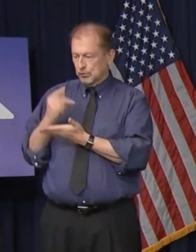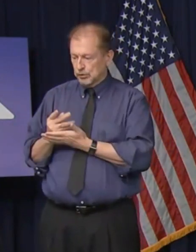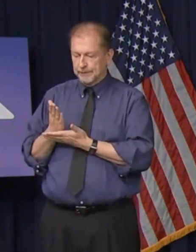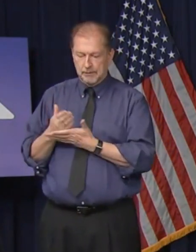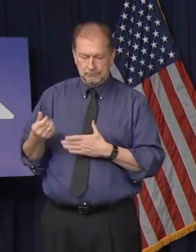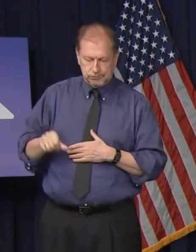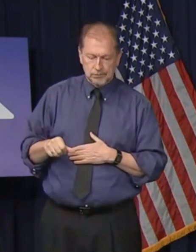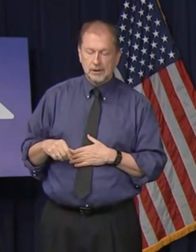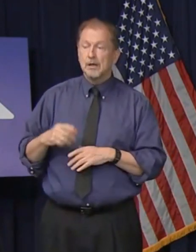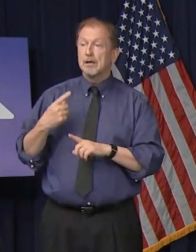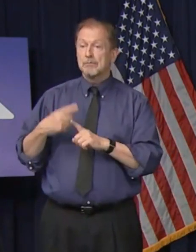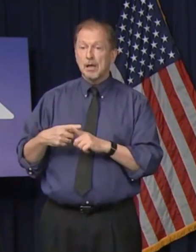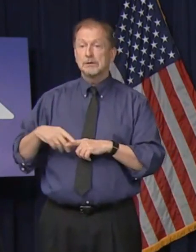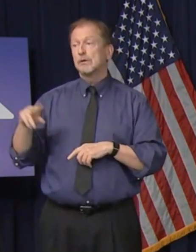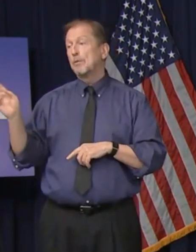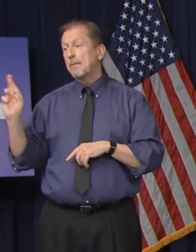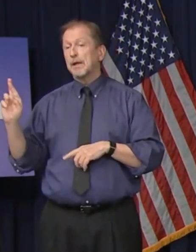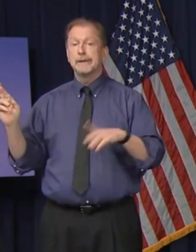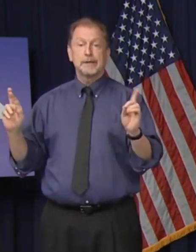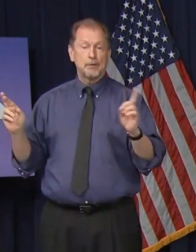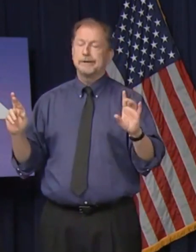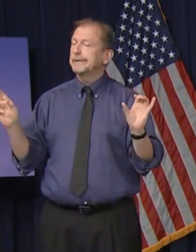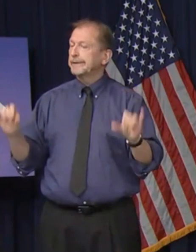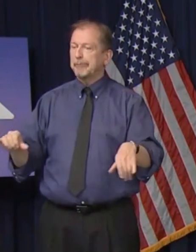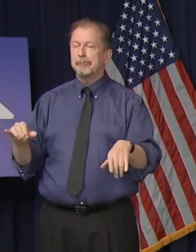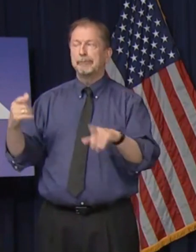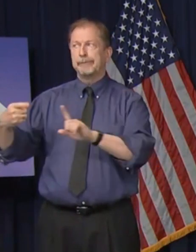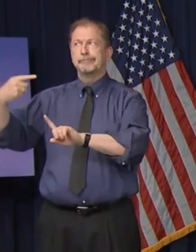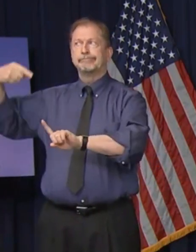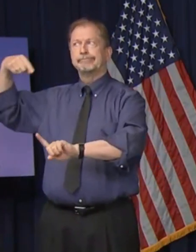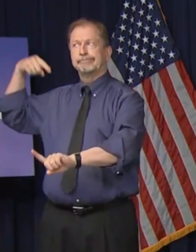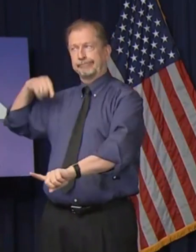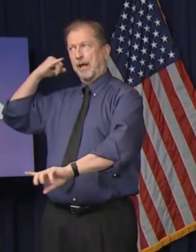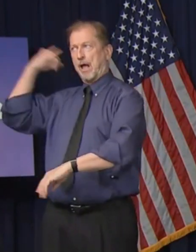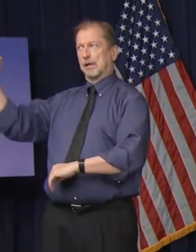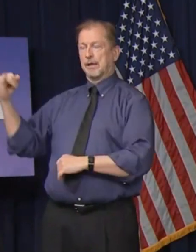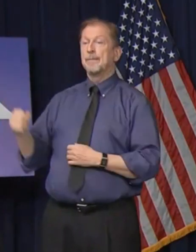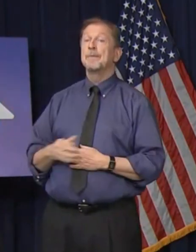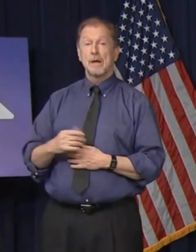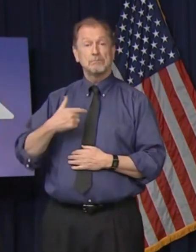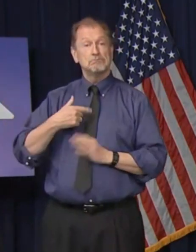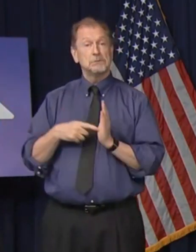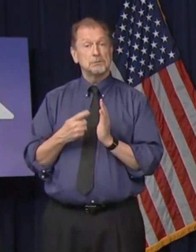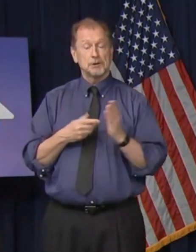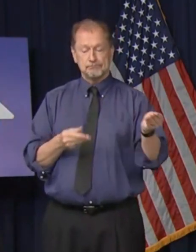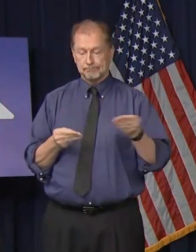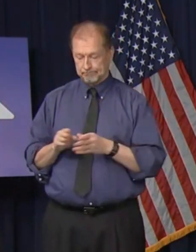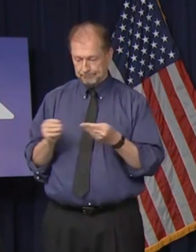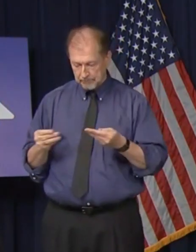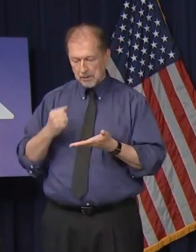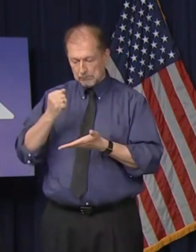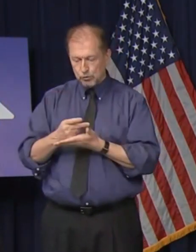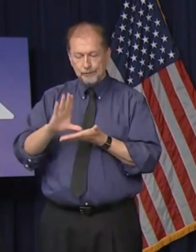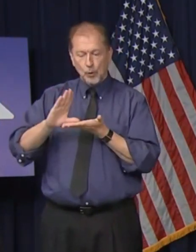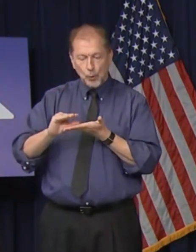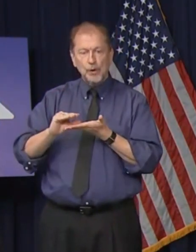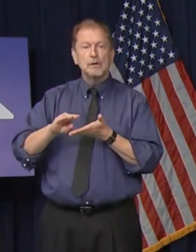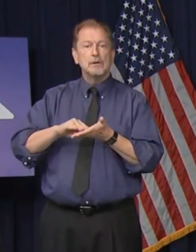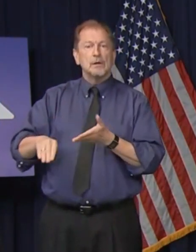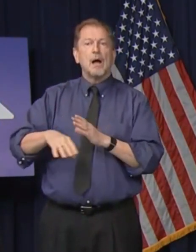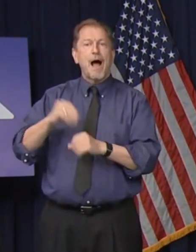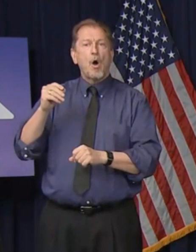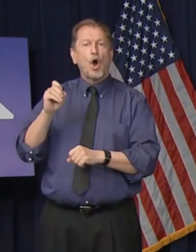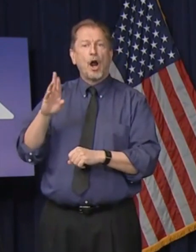governors, Republican and Democratic. So, I do commute sentences. So those are,